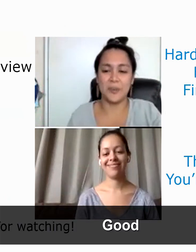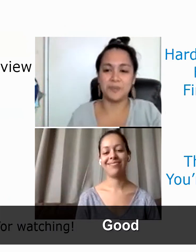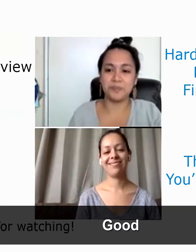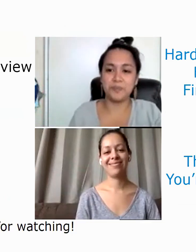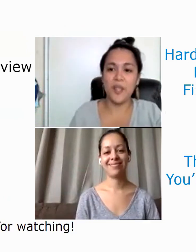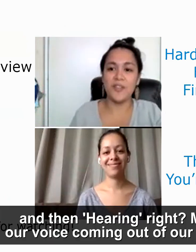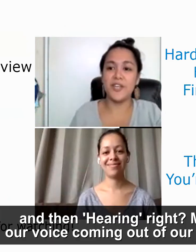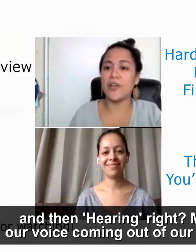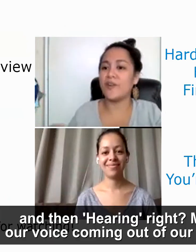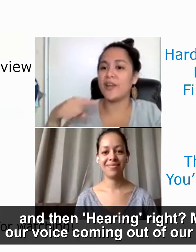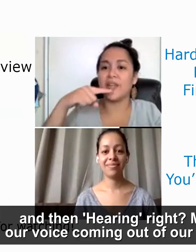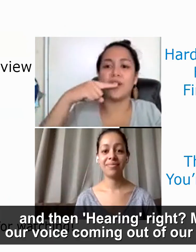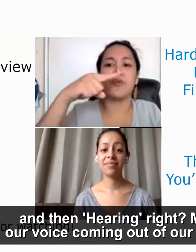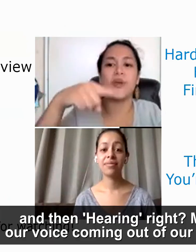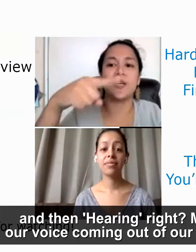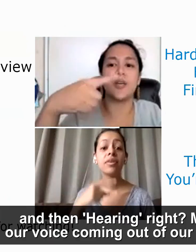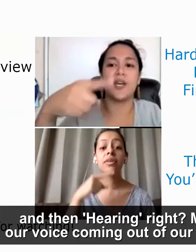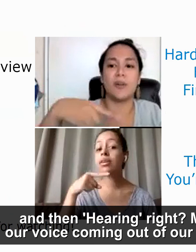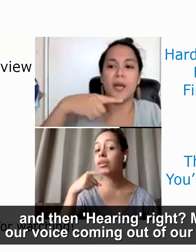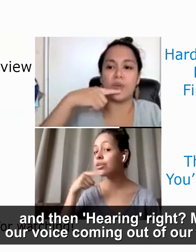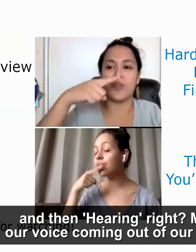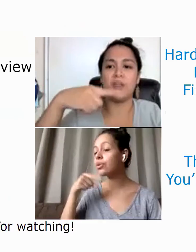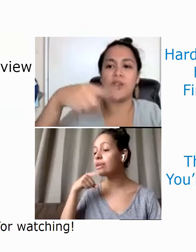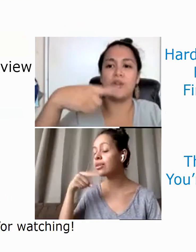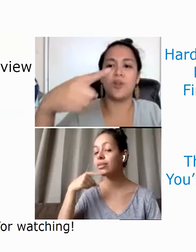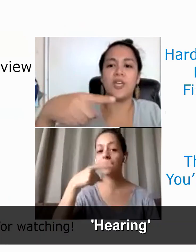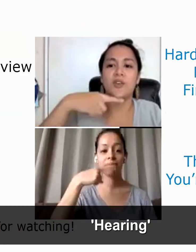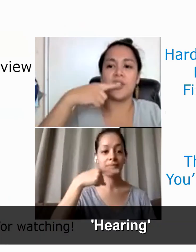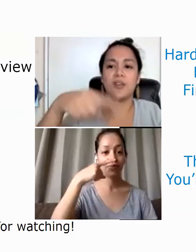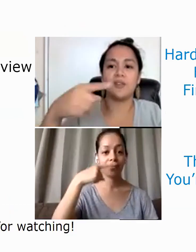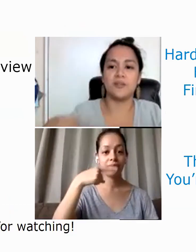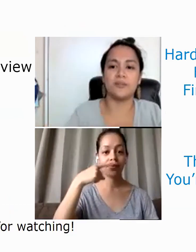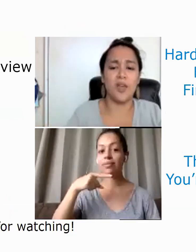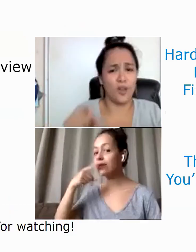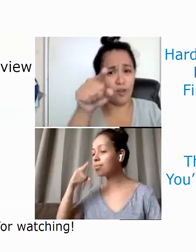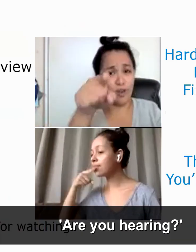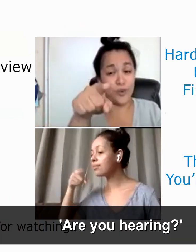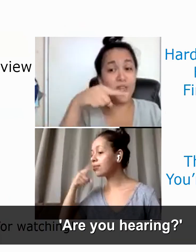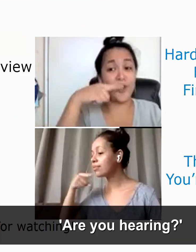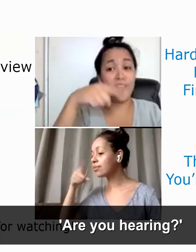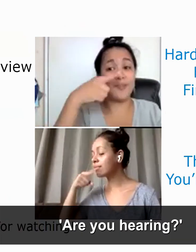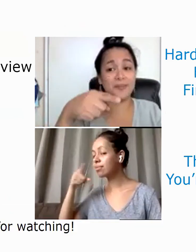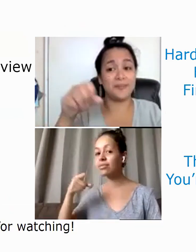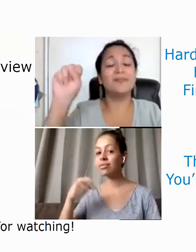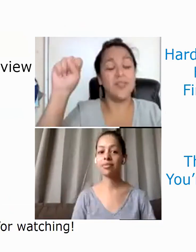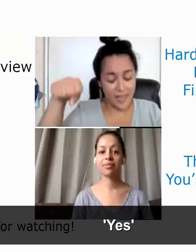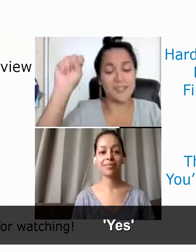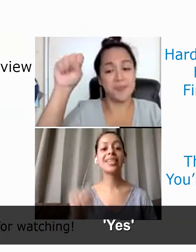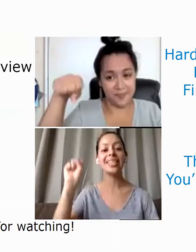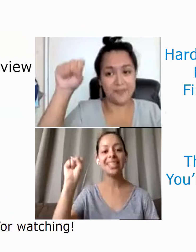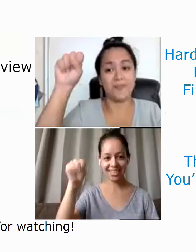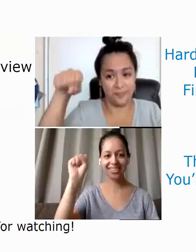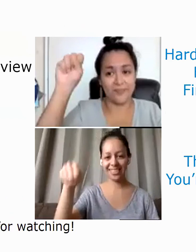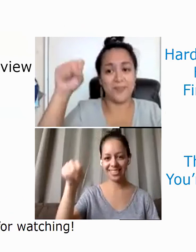Good. And then hearing, right? Like our voice coming out of our mouth. Hearing. Are you hearing?